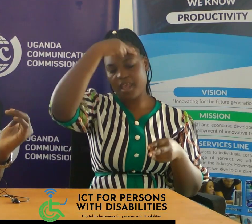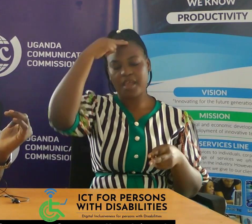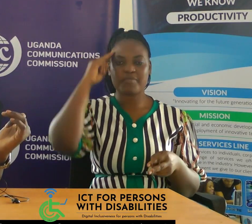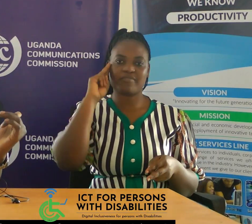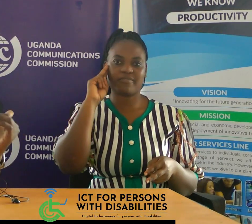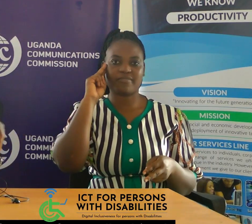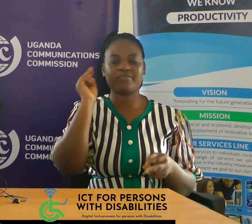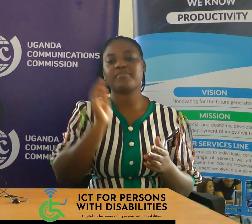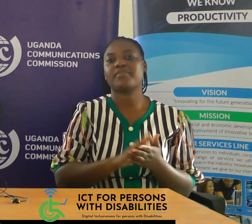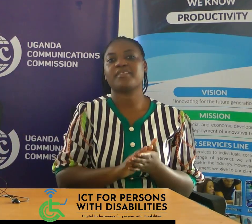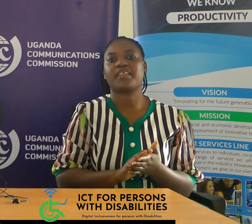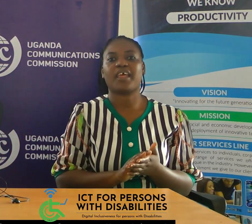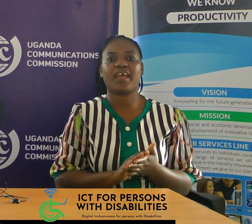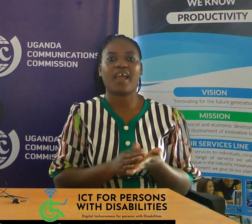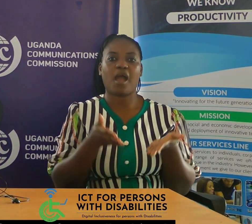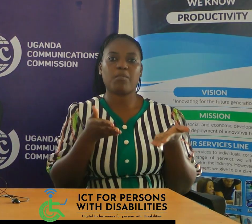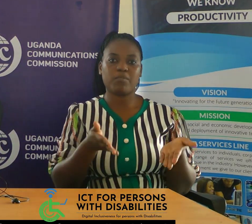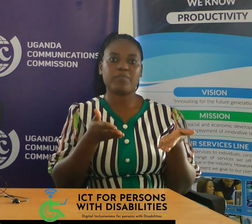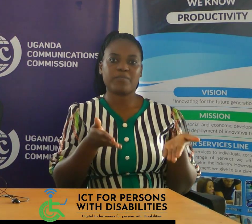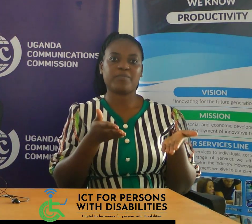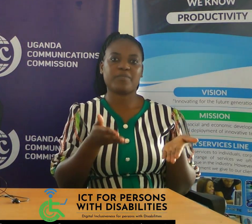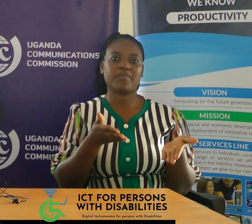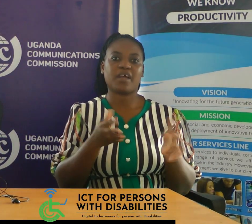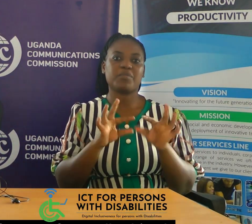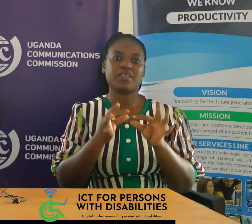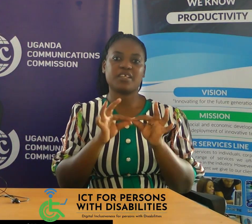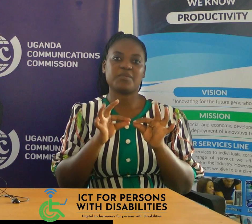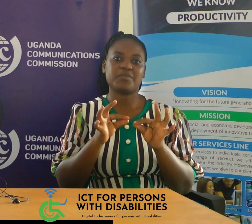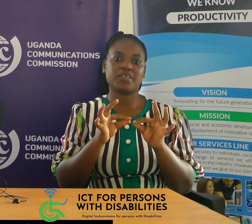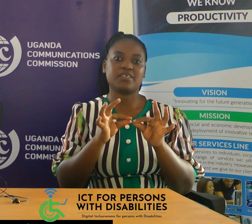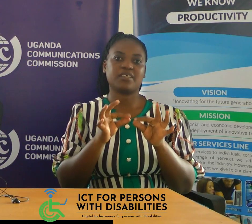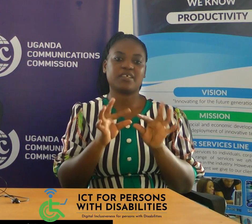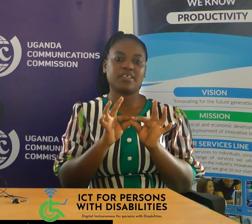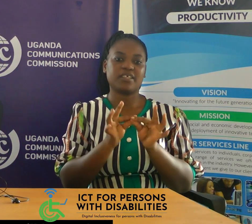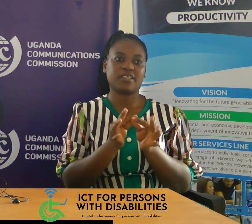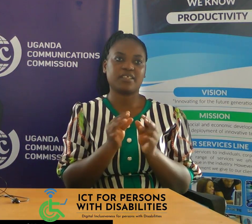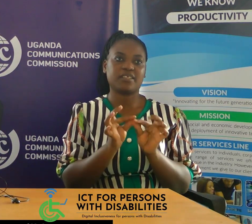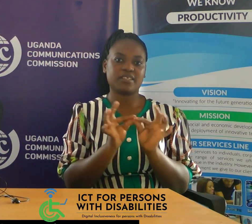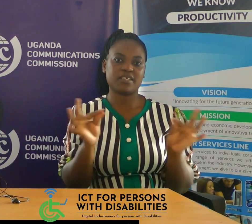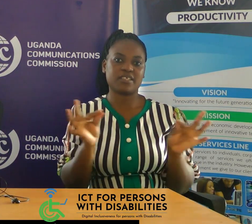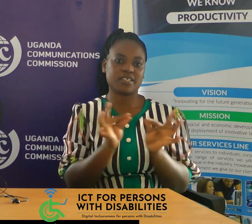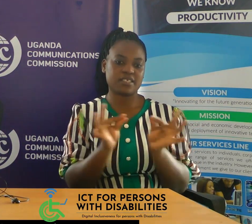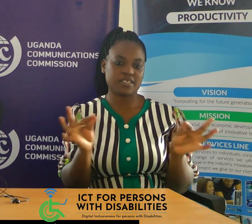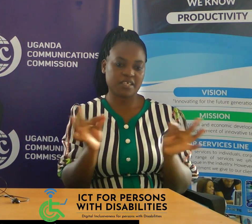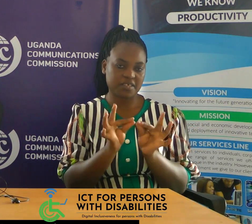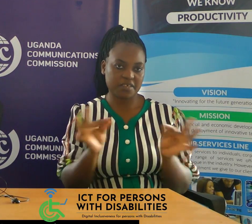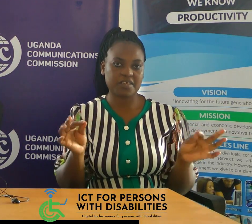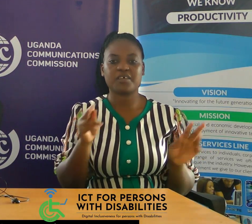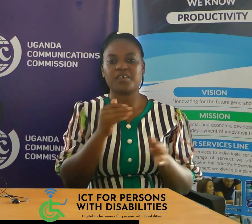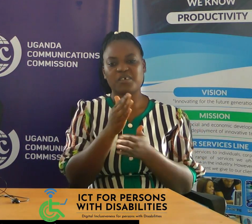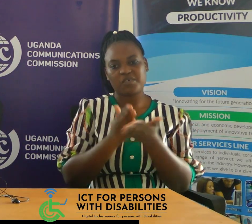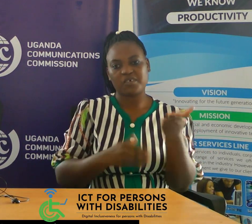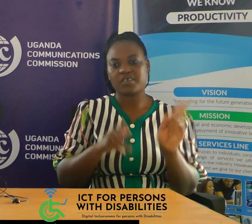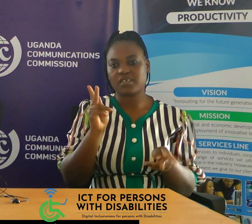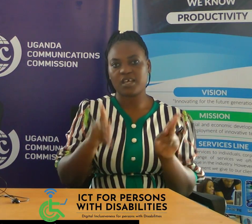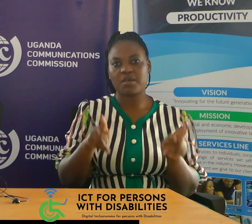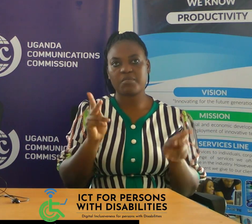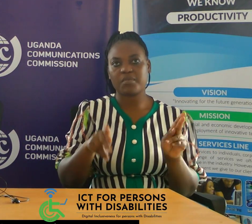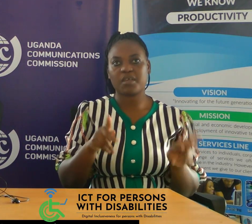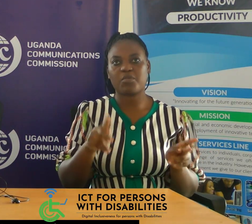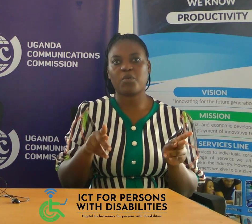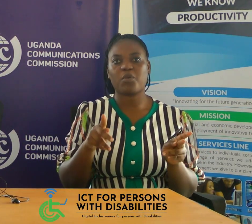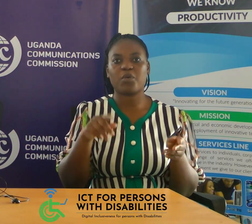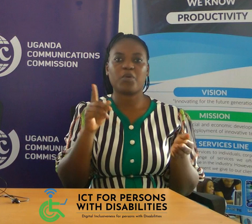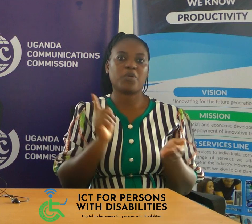voicing. So most of actually this the camera will be on her, but my voice will be coming